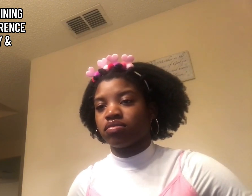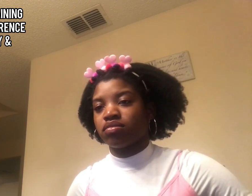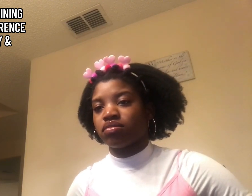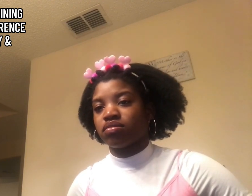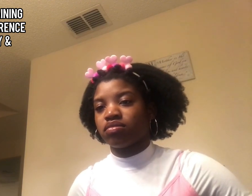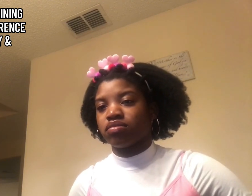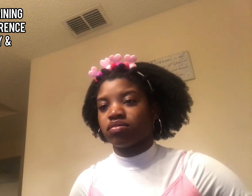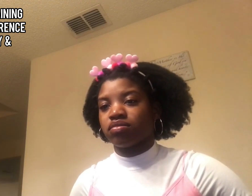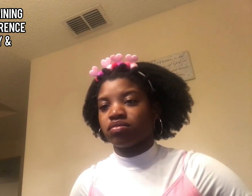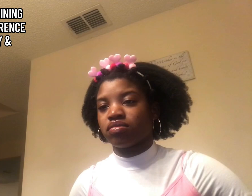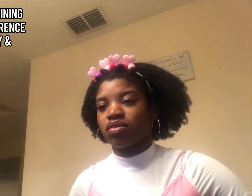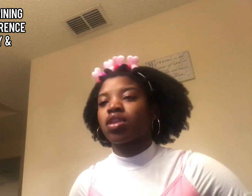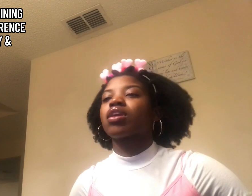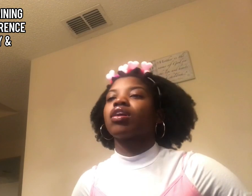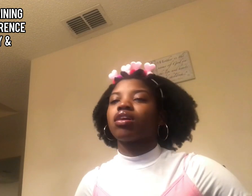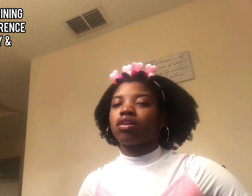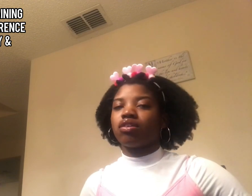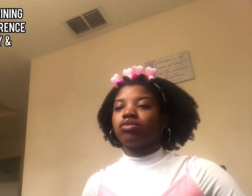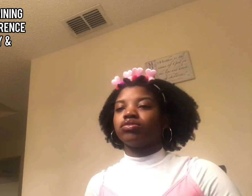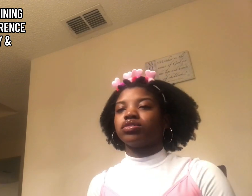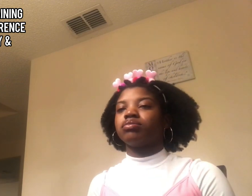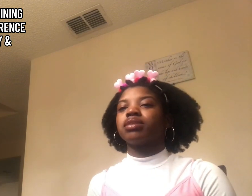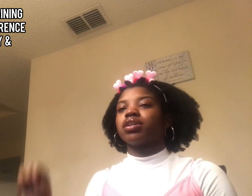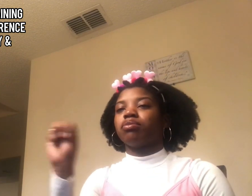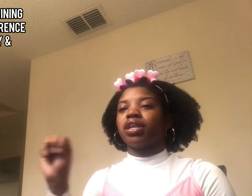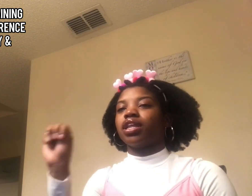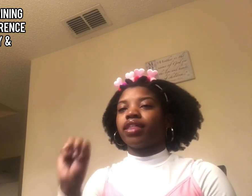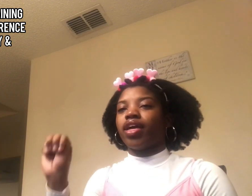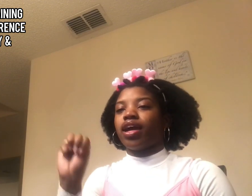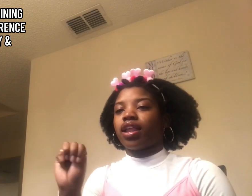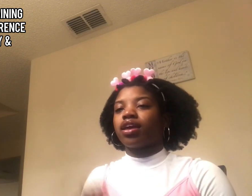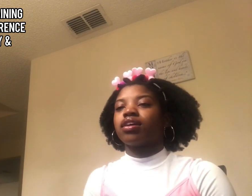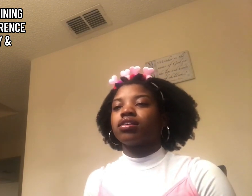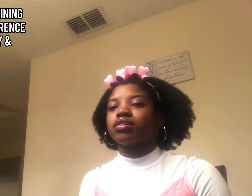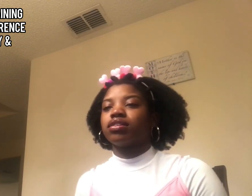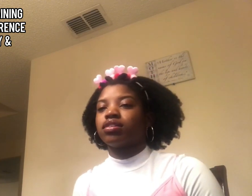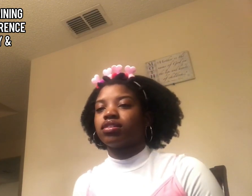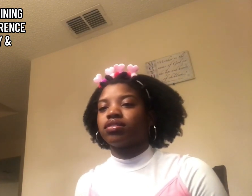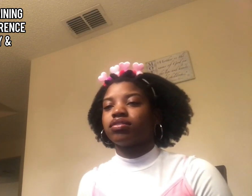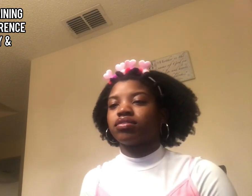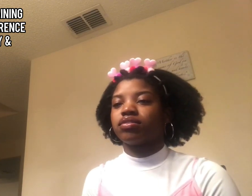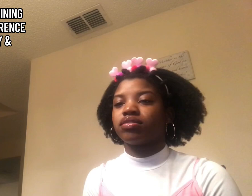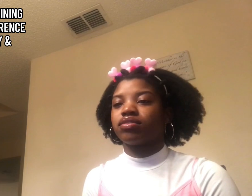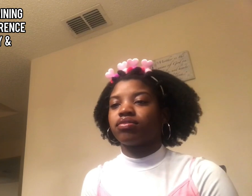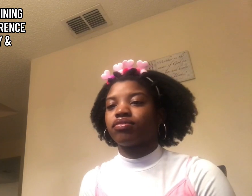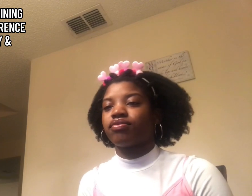sometime they go Monday like this but really it's in a body language so we know which one Saturday and